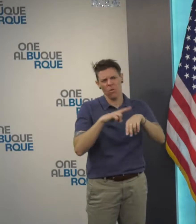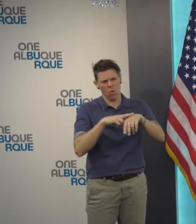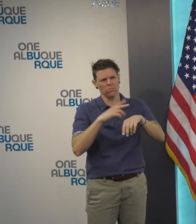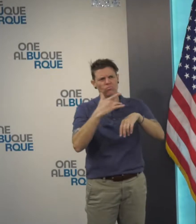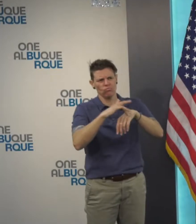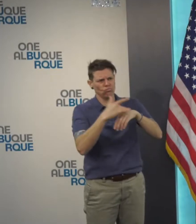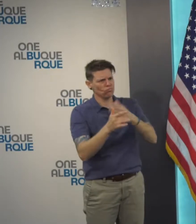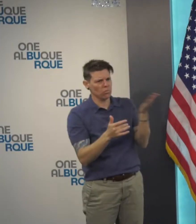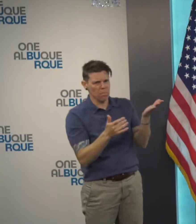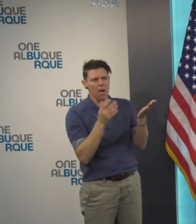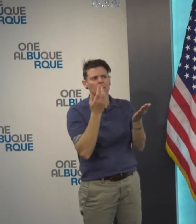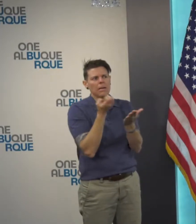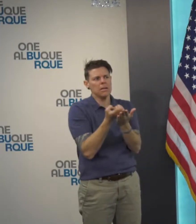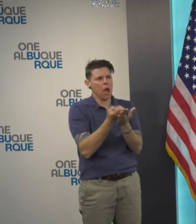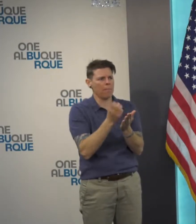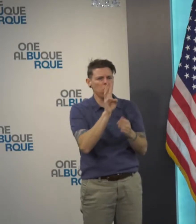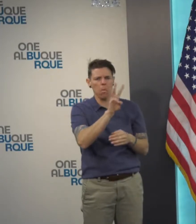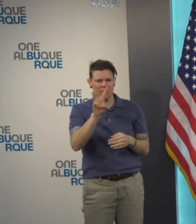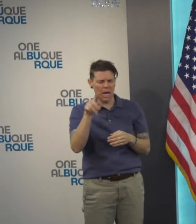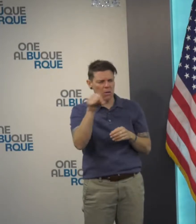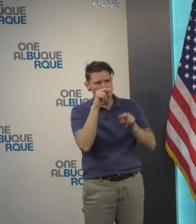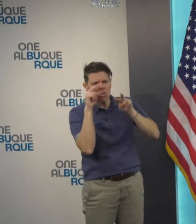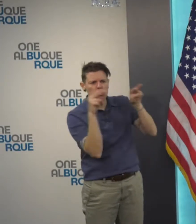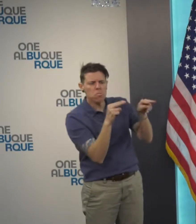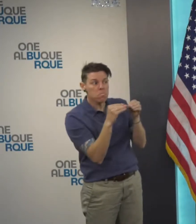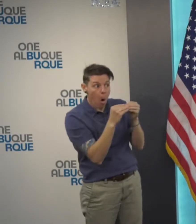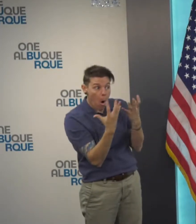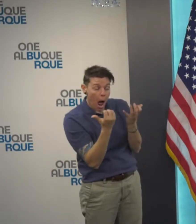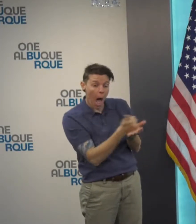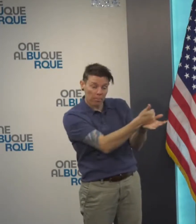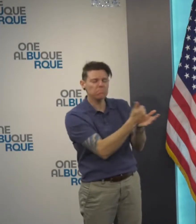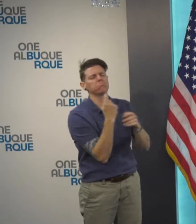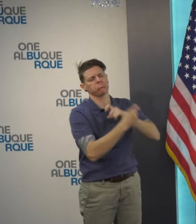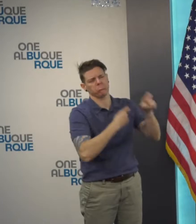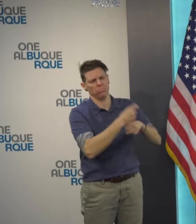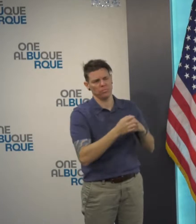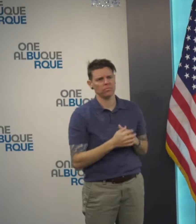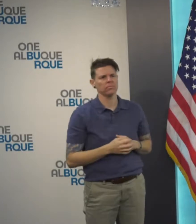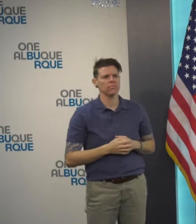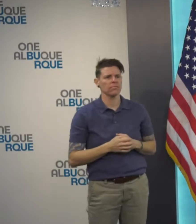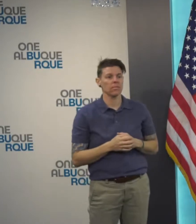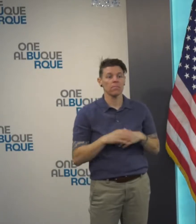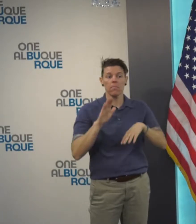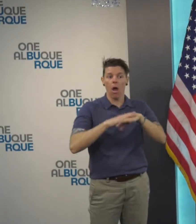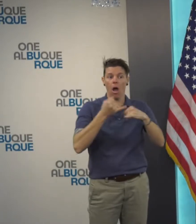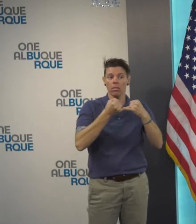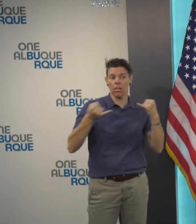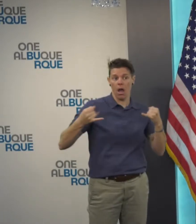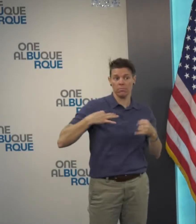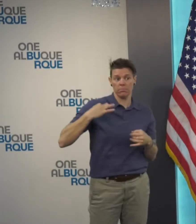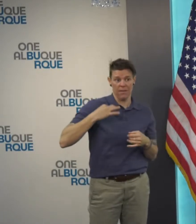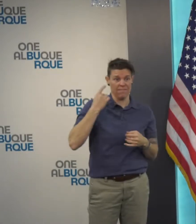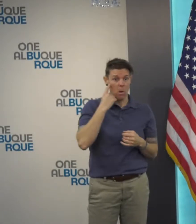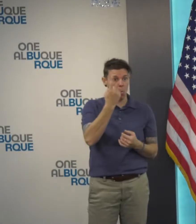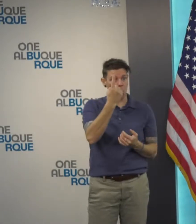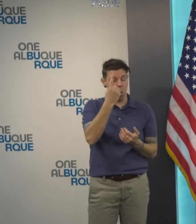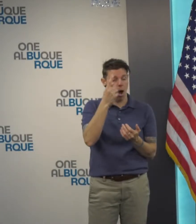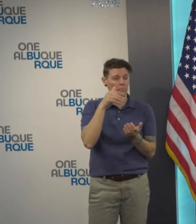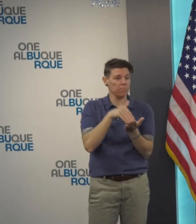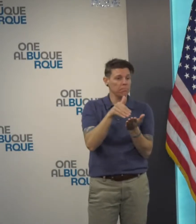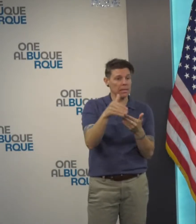Department. We also want to mention that online applications for the $1 million relief fund